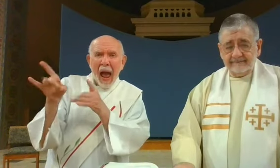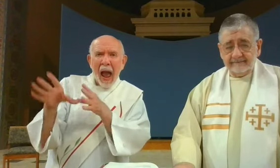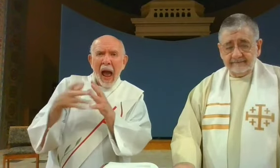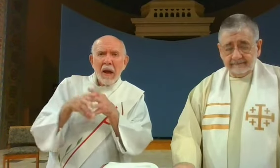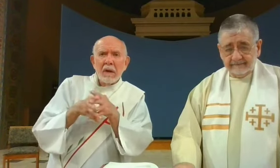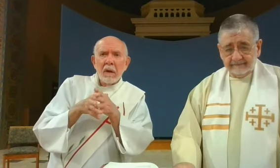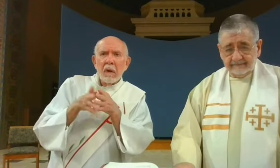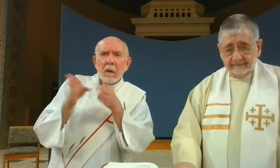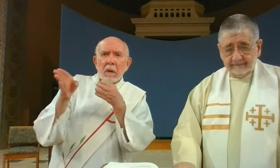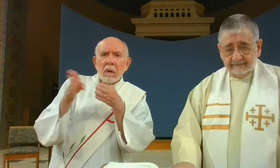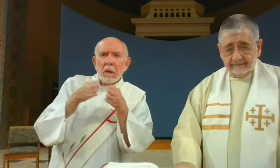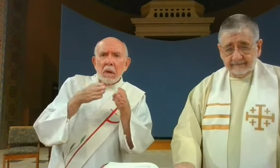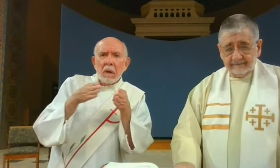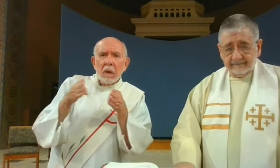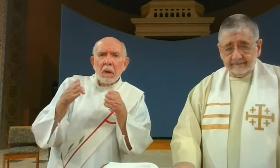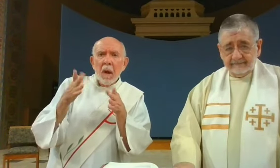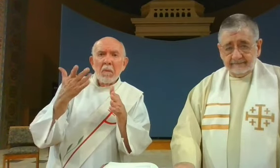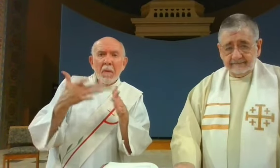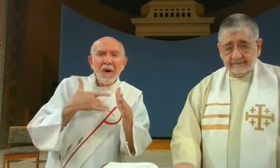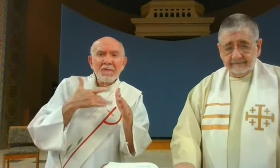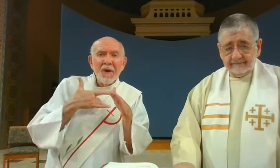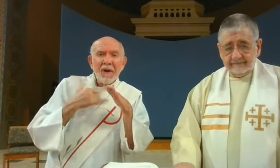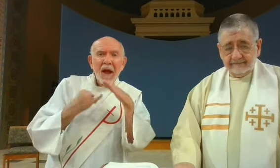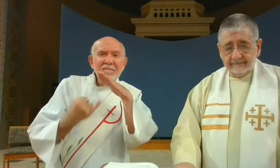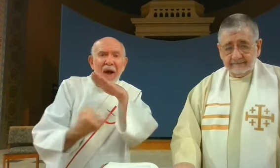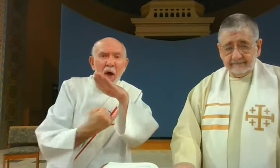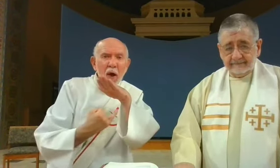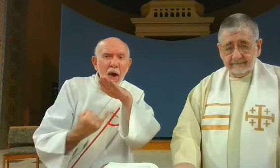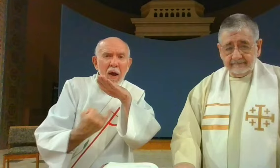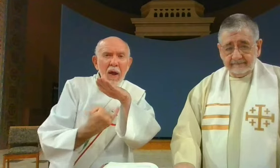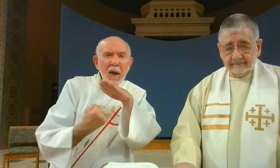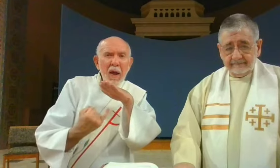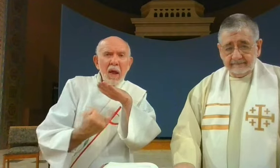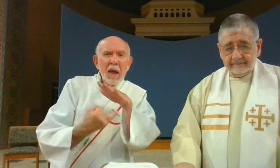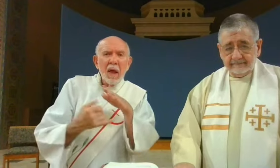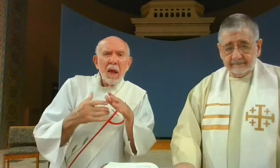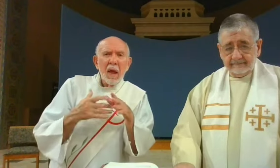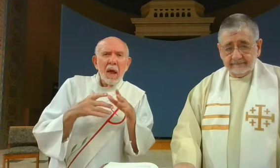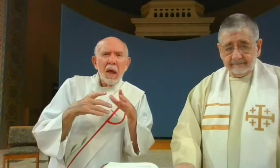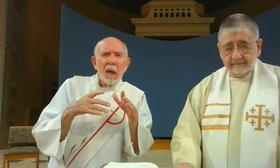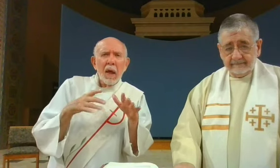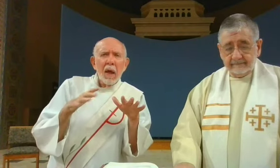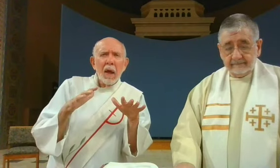war or hate, or maybe they feel isolated.